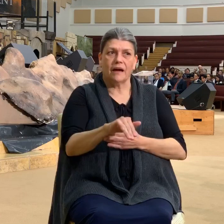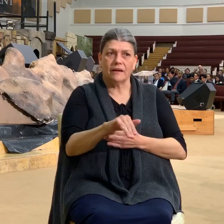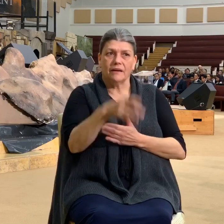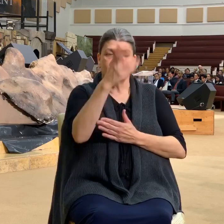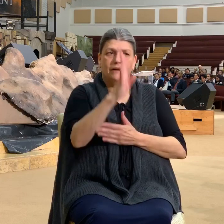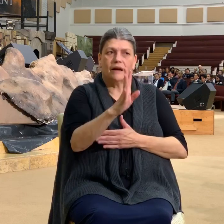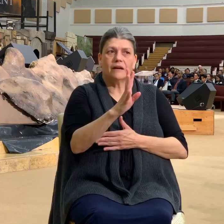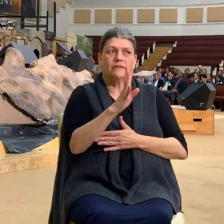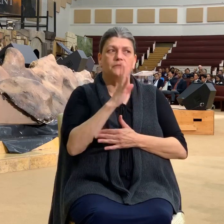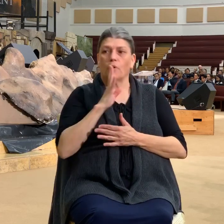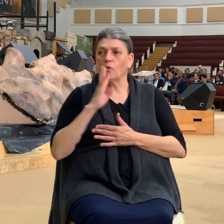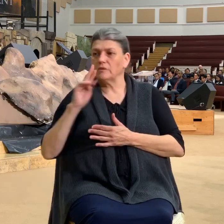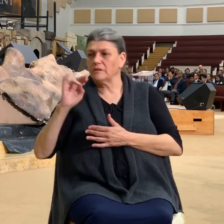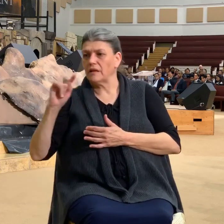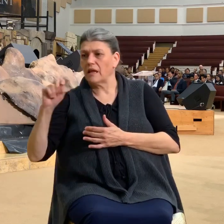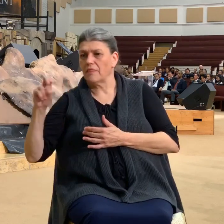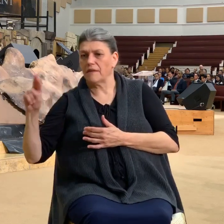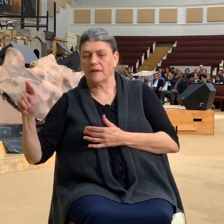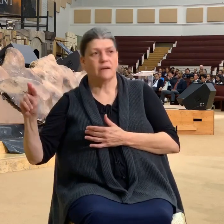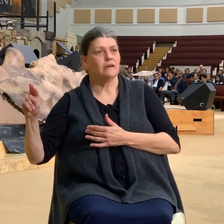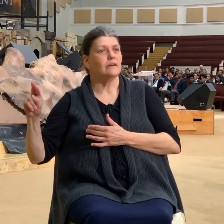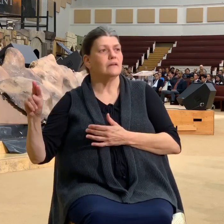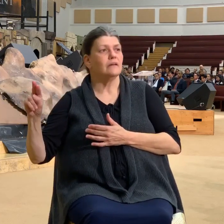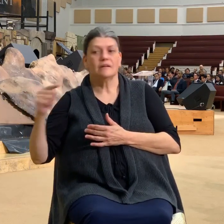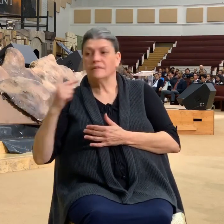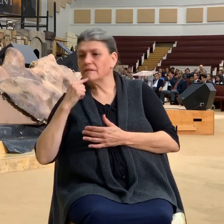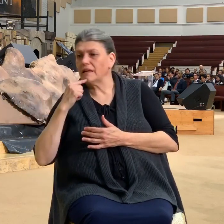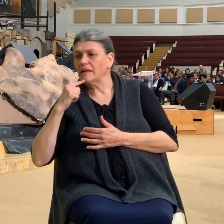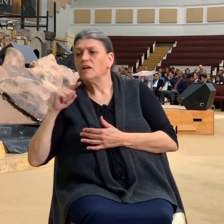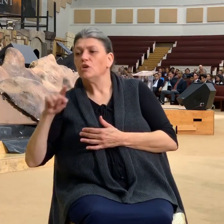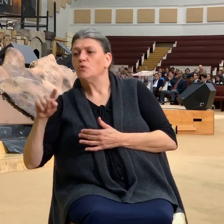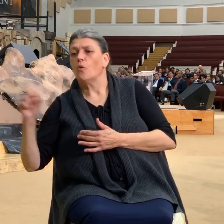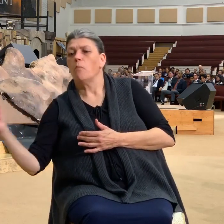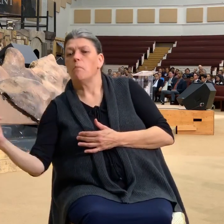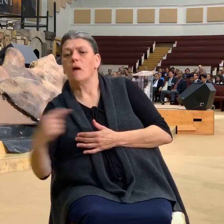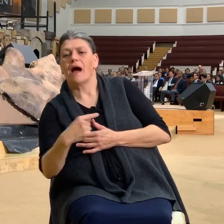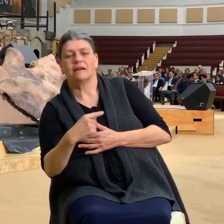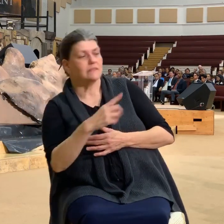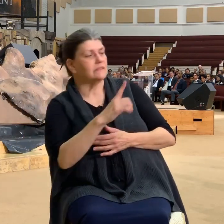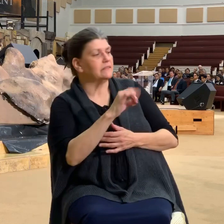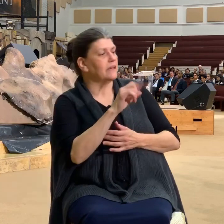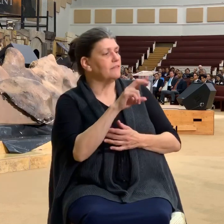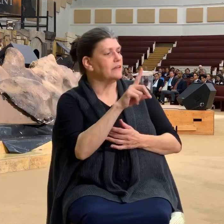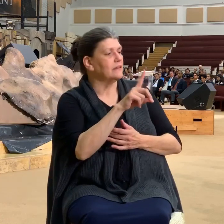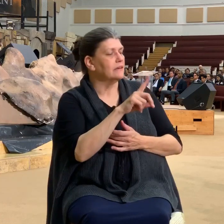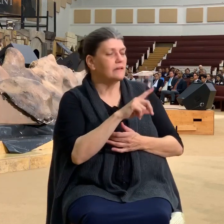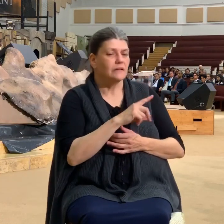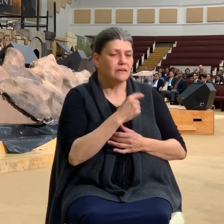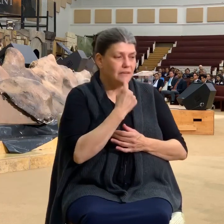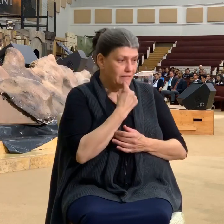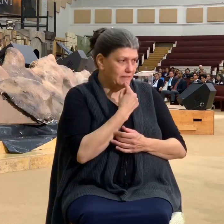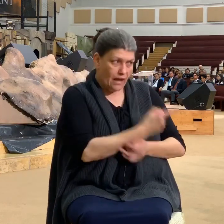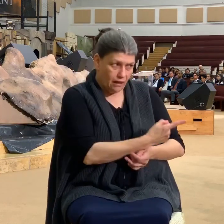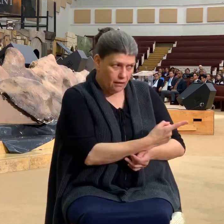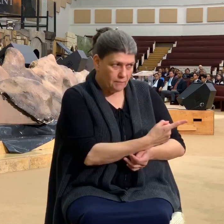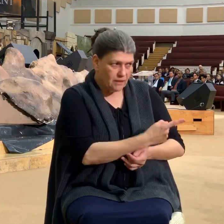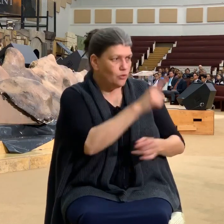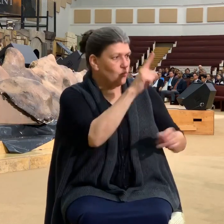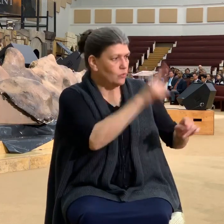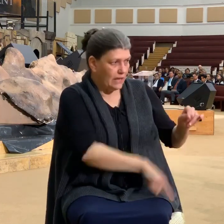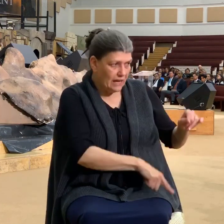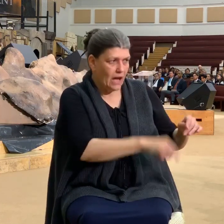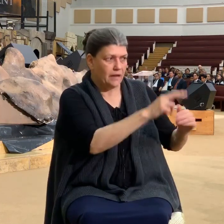God spoke to Nathan, and he said, "You go back to David, and you tell him that he